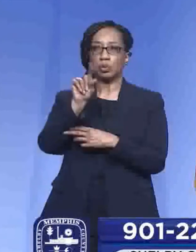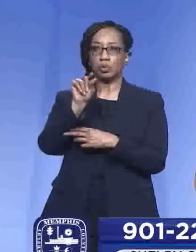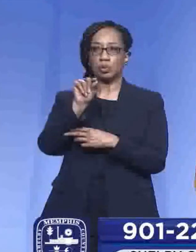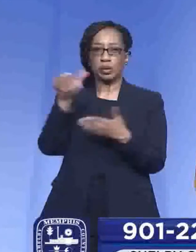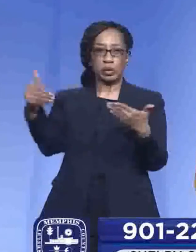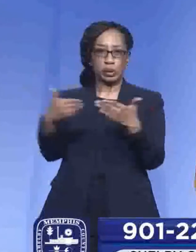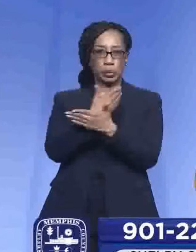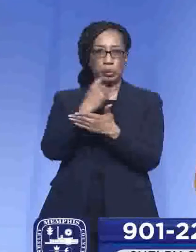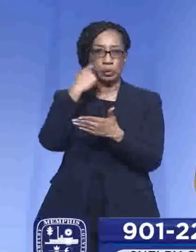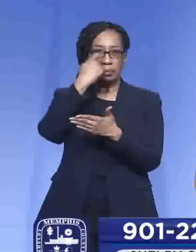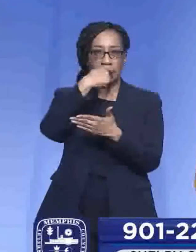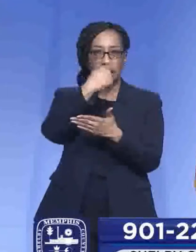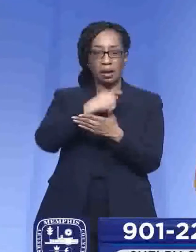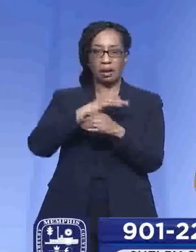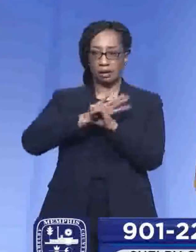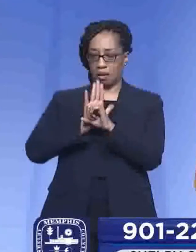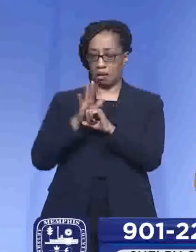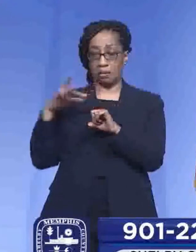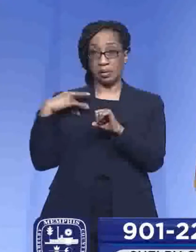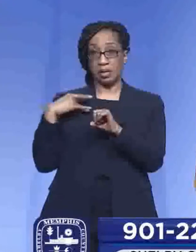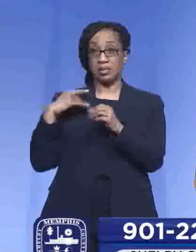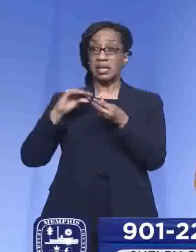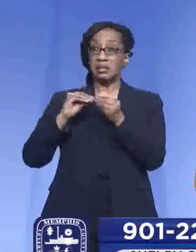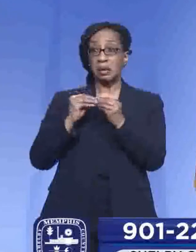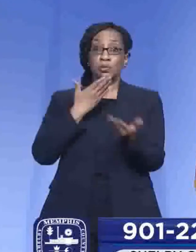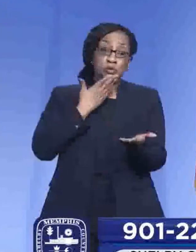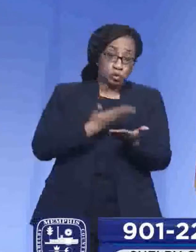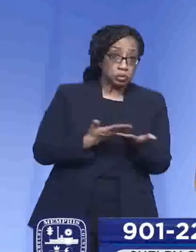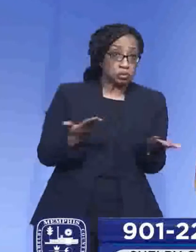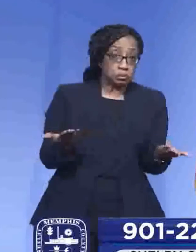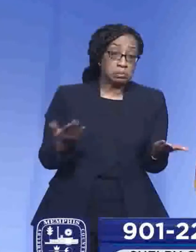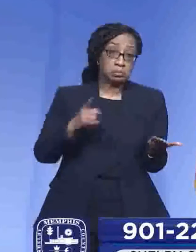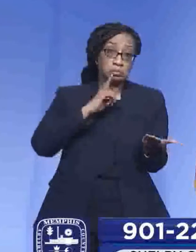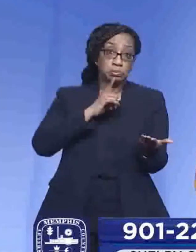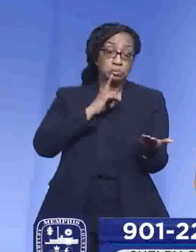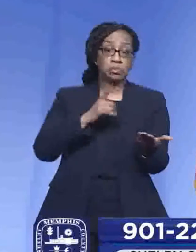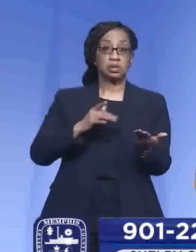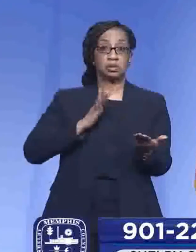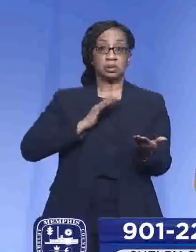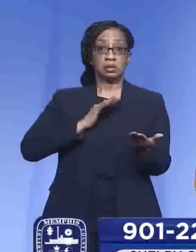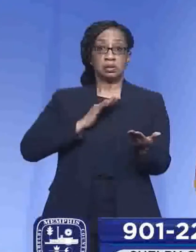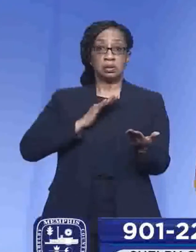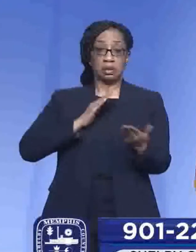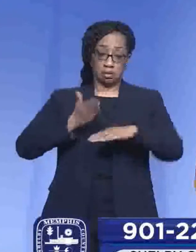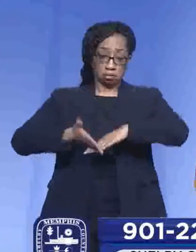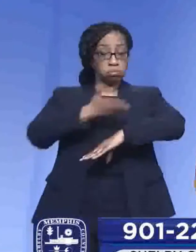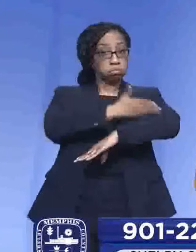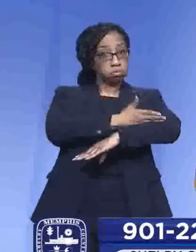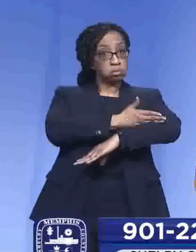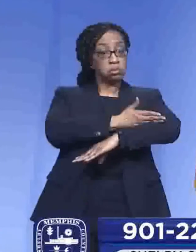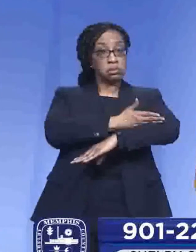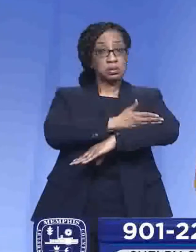yesterday. So although the numbers are very good, and although all the trends are going in the right direction, we are certainly not out of the woods